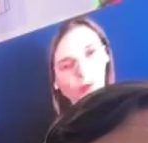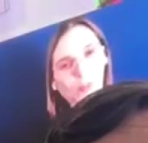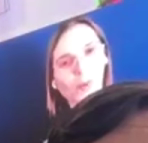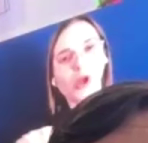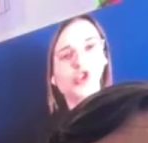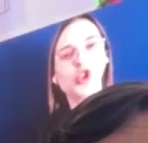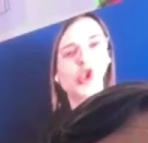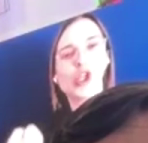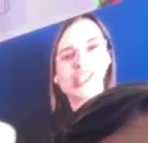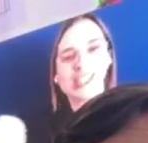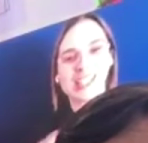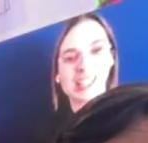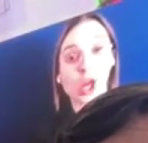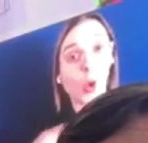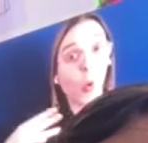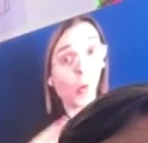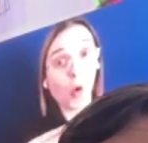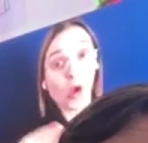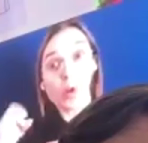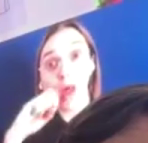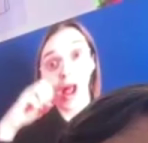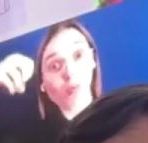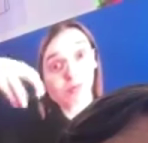will let James continue on his journey?